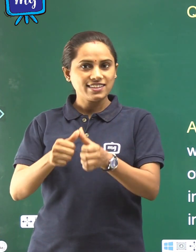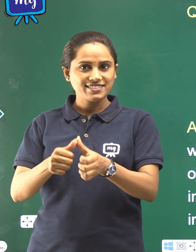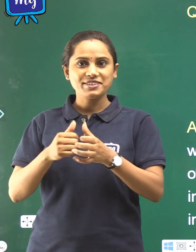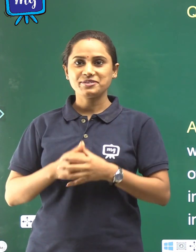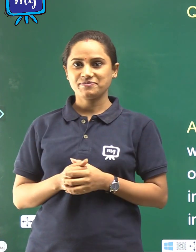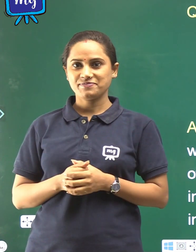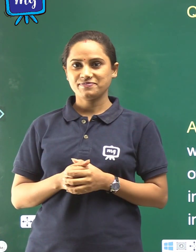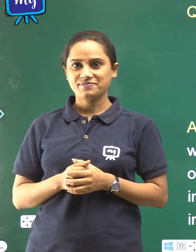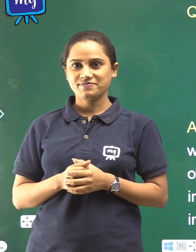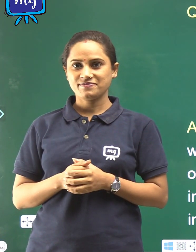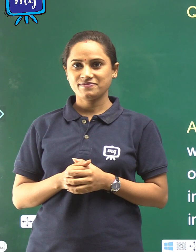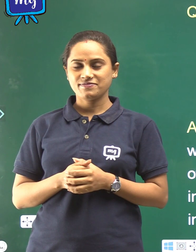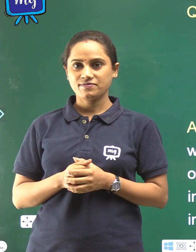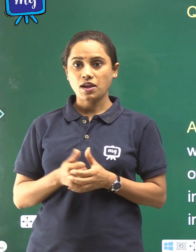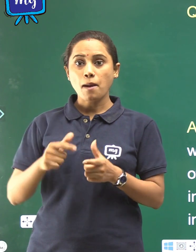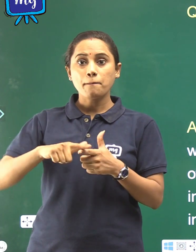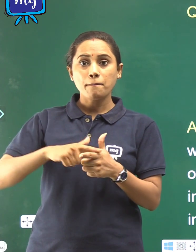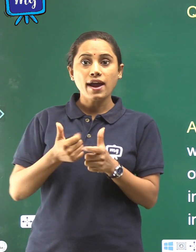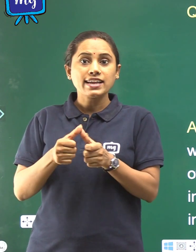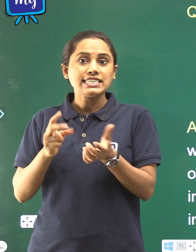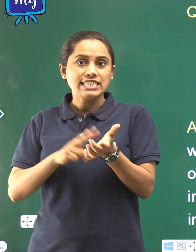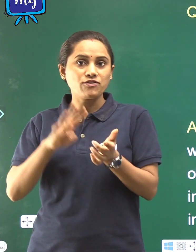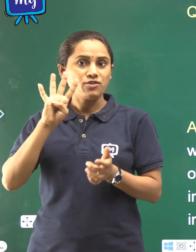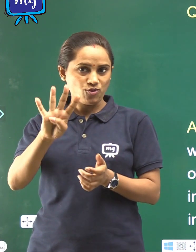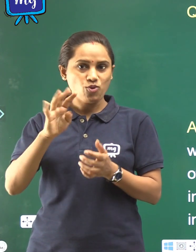Answer, by January 4,